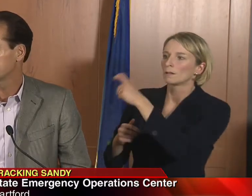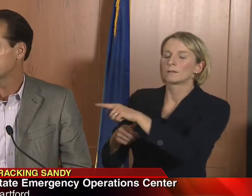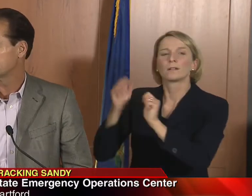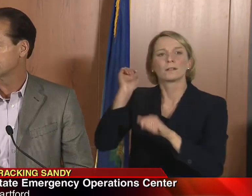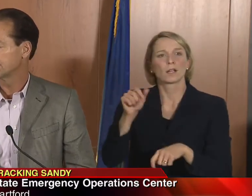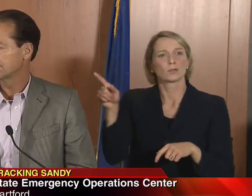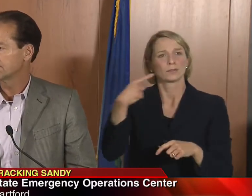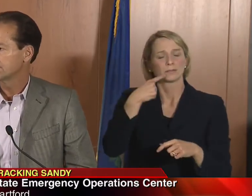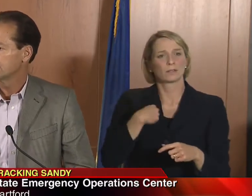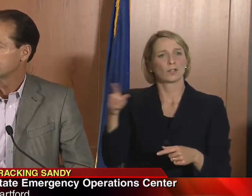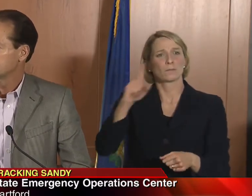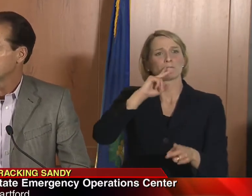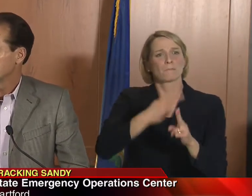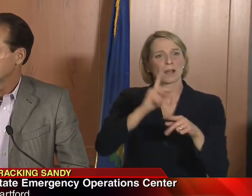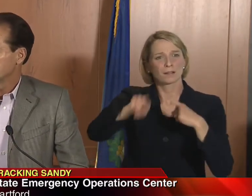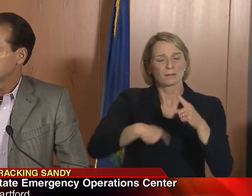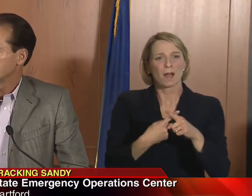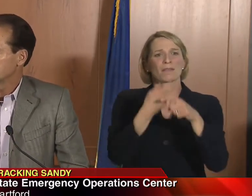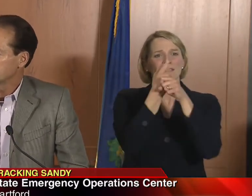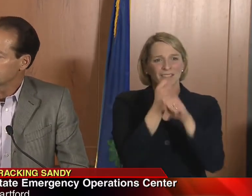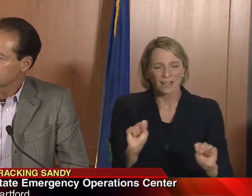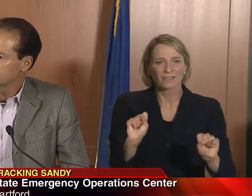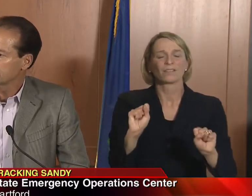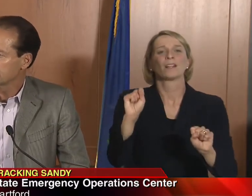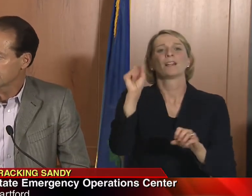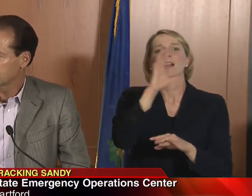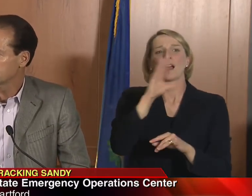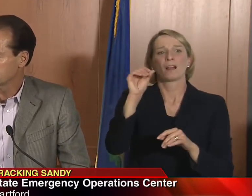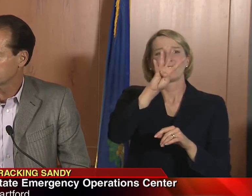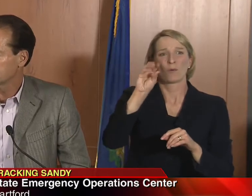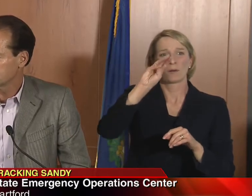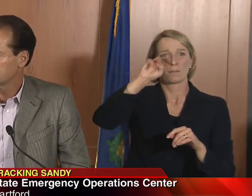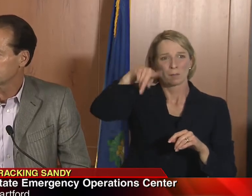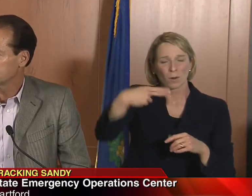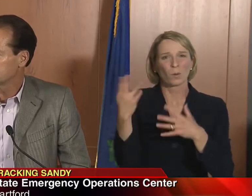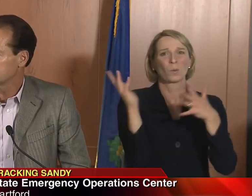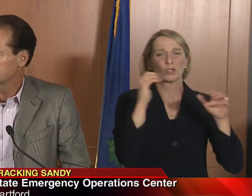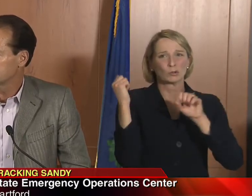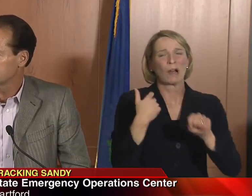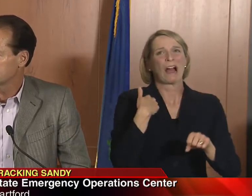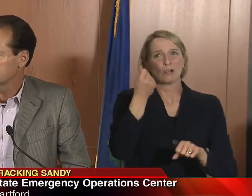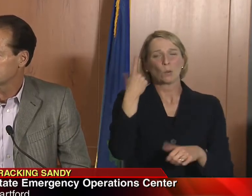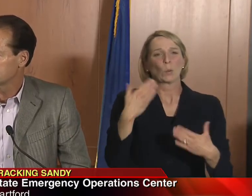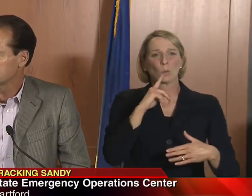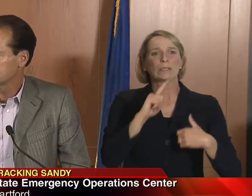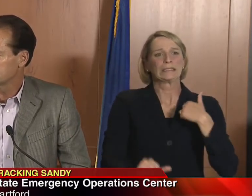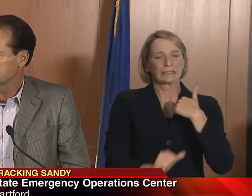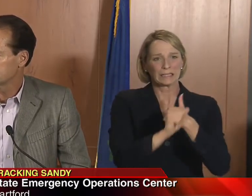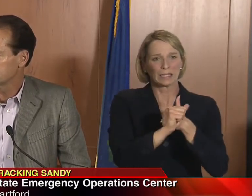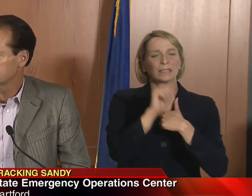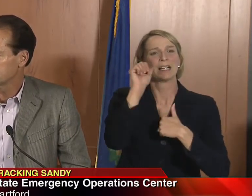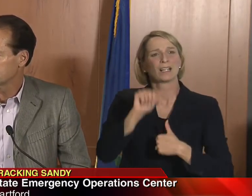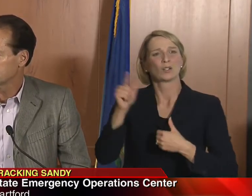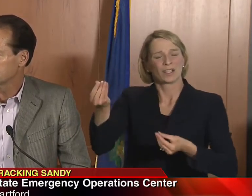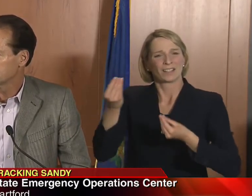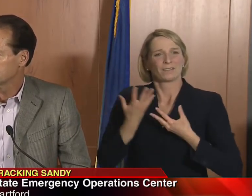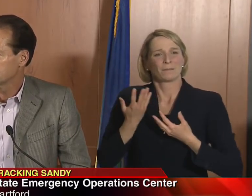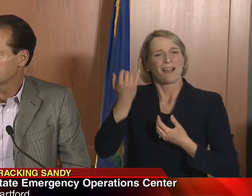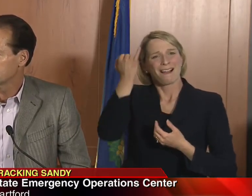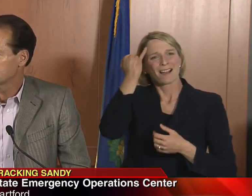Can you tell us, you mentioned about the safety and the booms going up, and I understand with the 40-mile-per-hour winds, et cetera, et cetera. Can you give us a time frame?